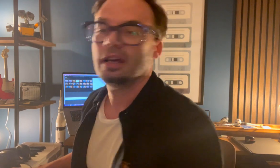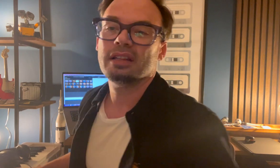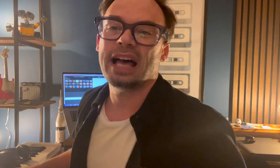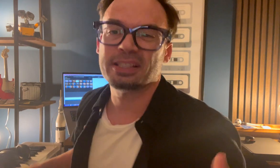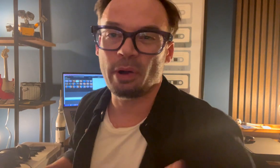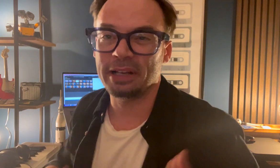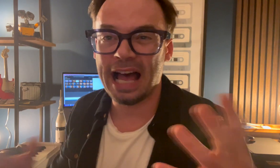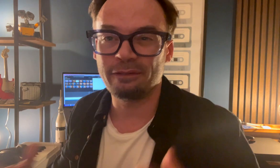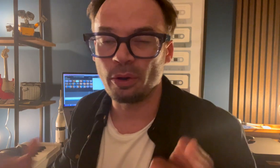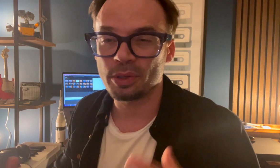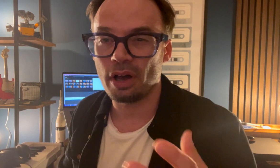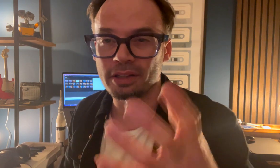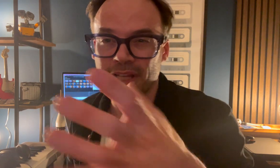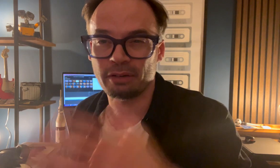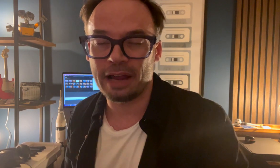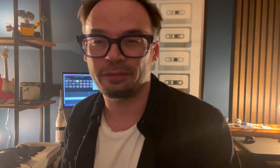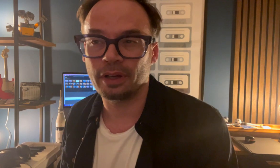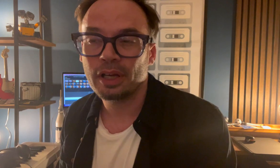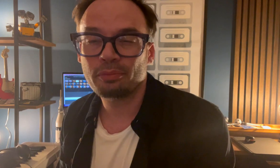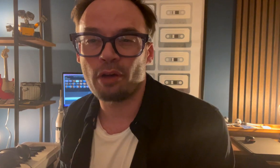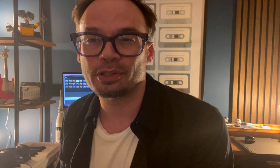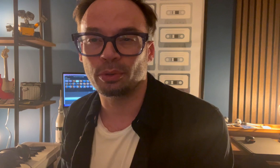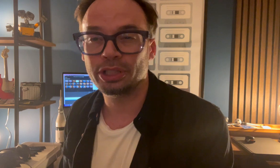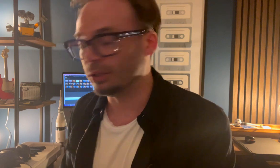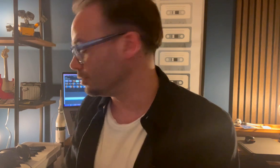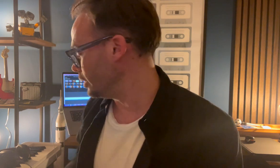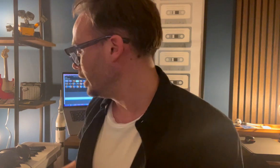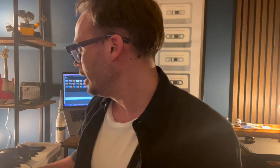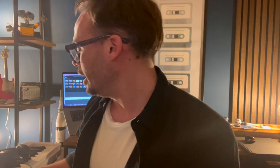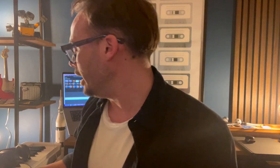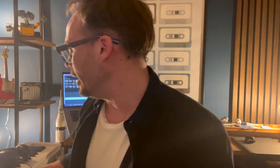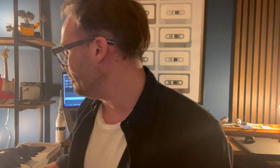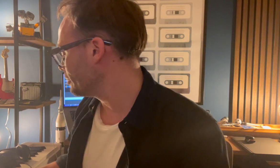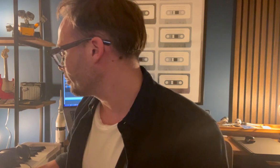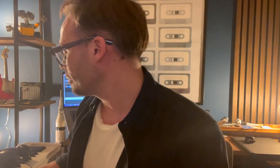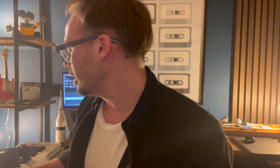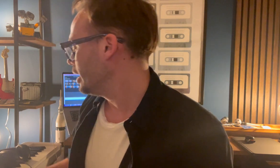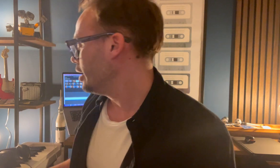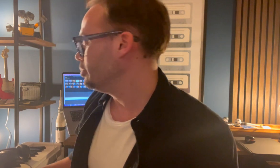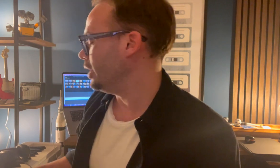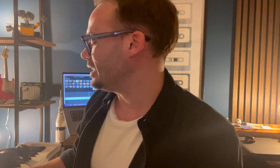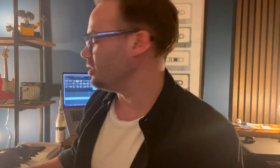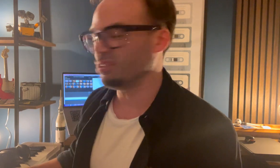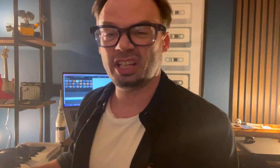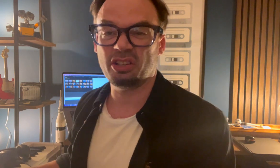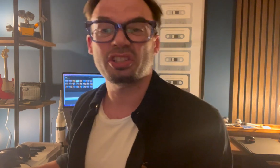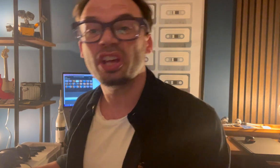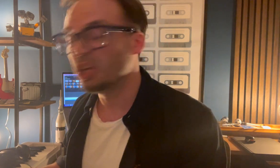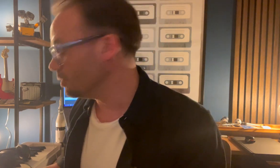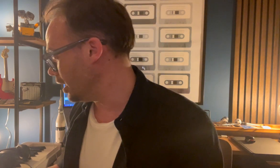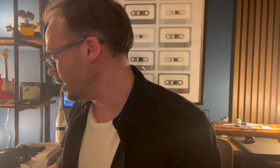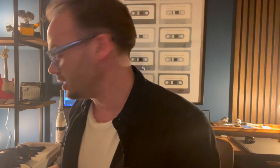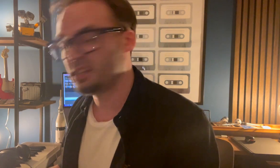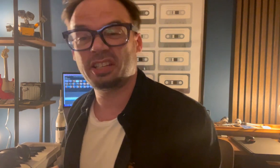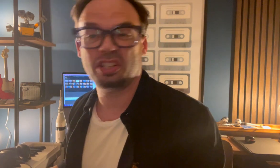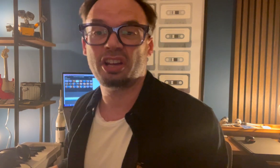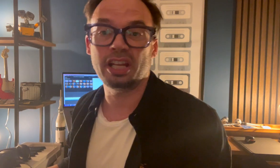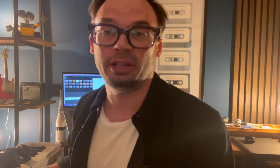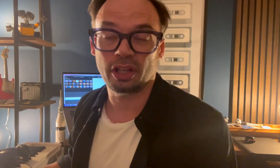That's where Our vocals are Sitting around For primary school children But it's not It's not too low It's just You know You've got the